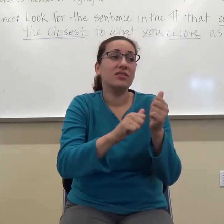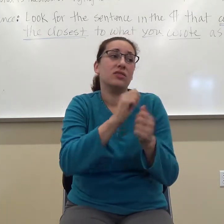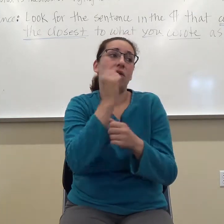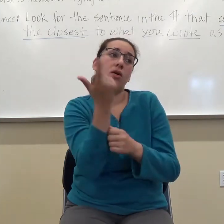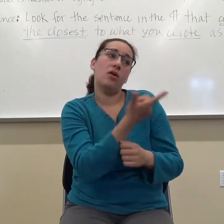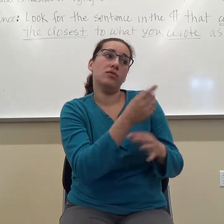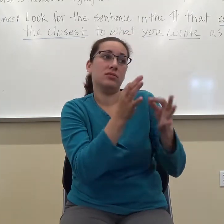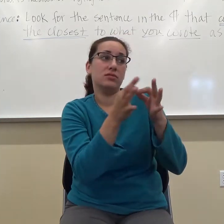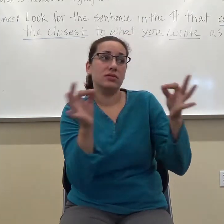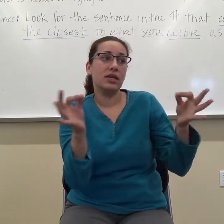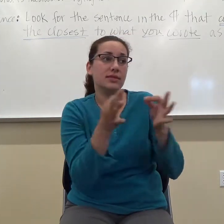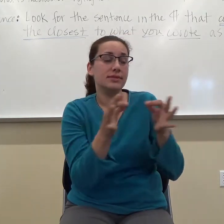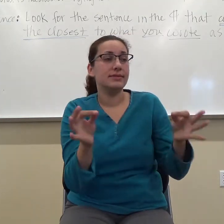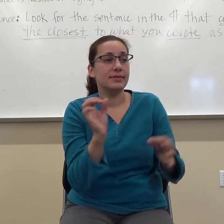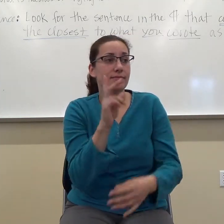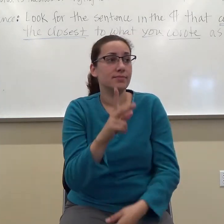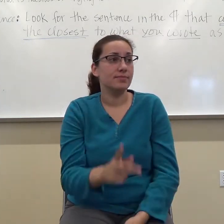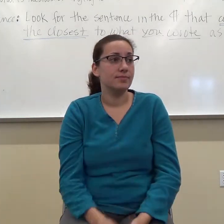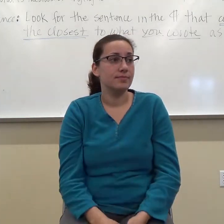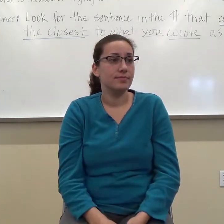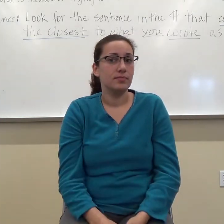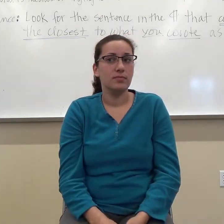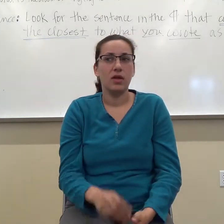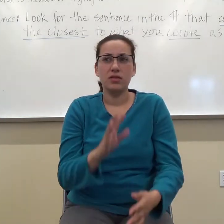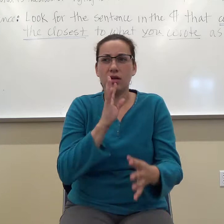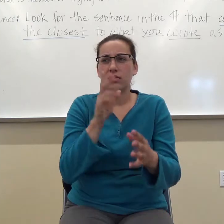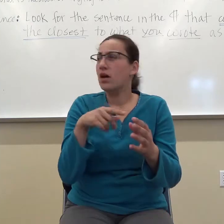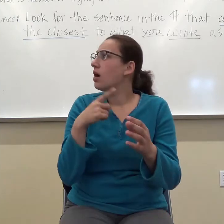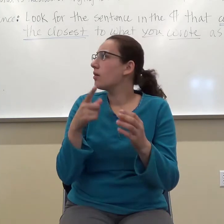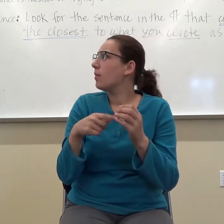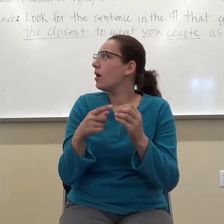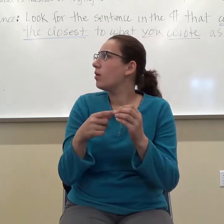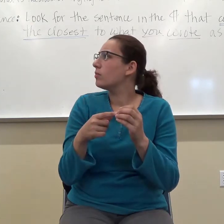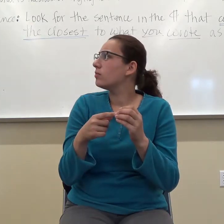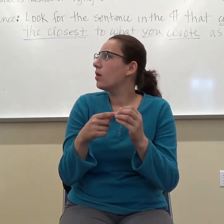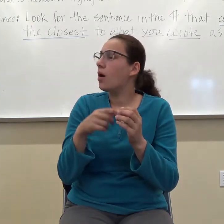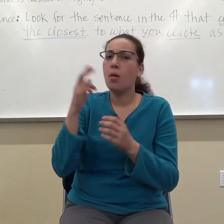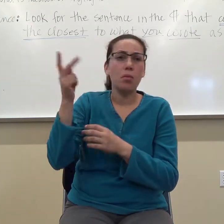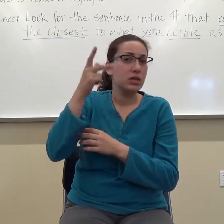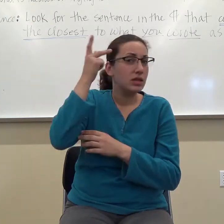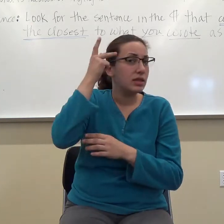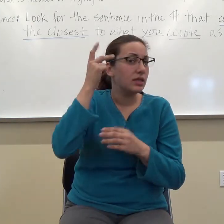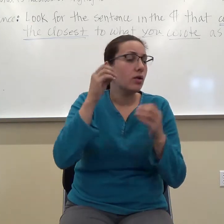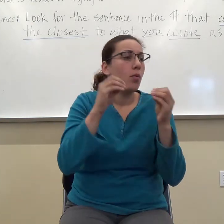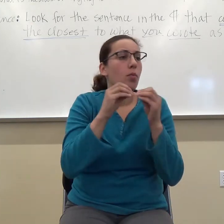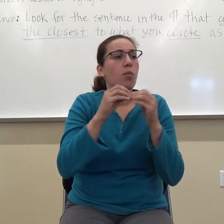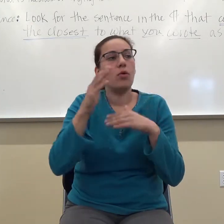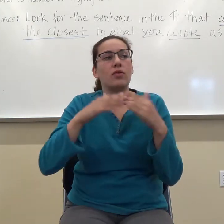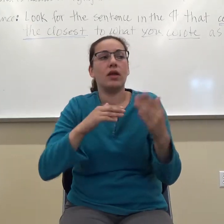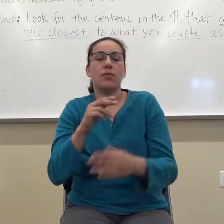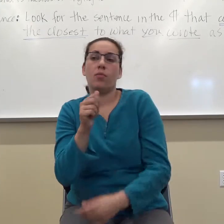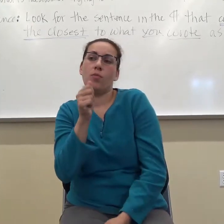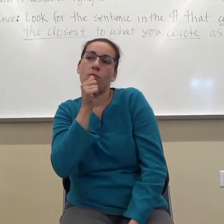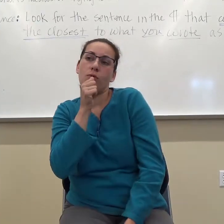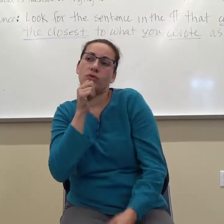tend to talk more about political than personal relationships. That's number 3 on the